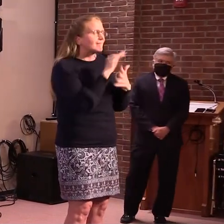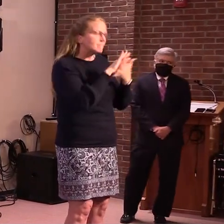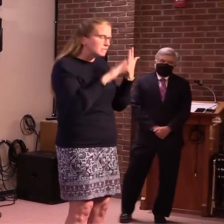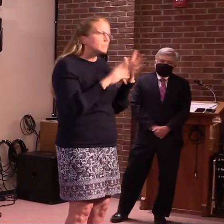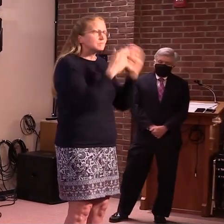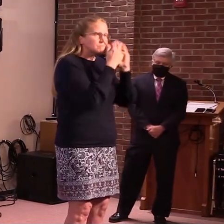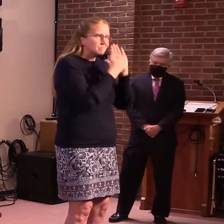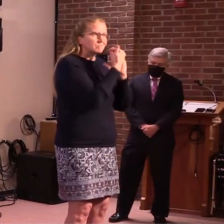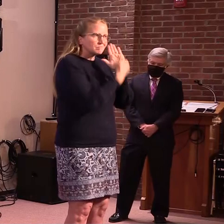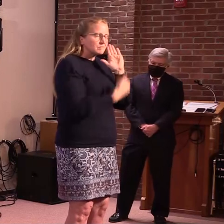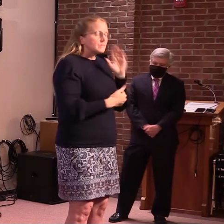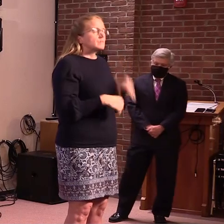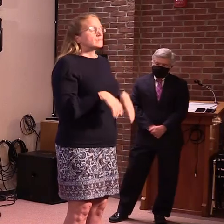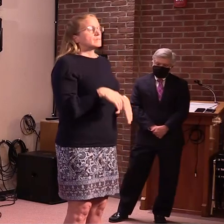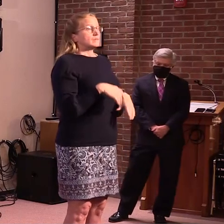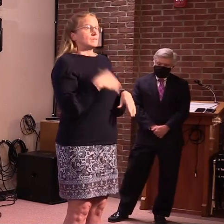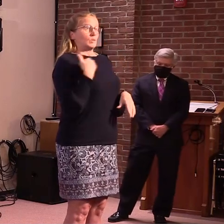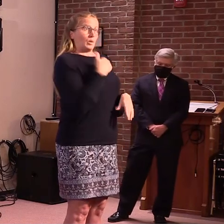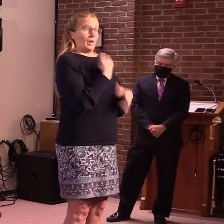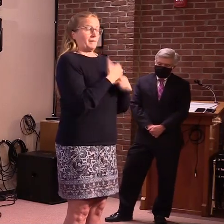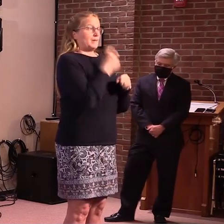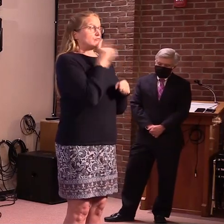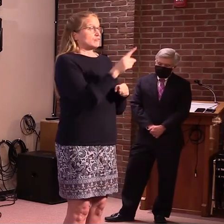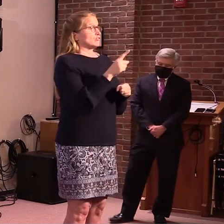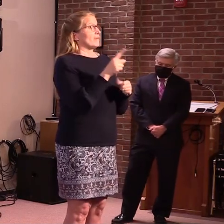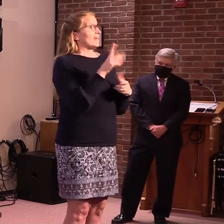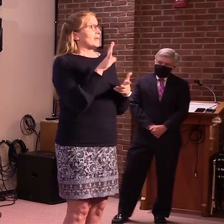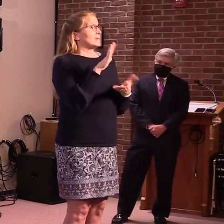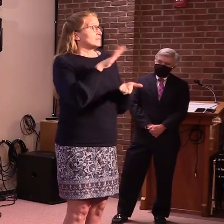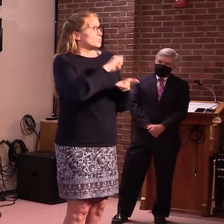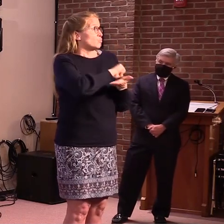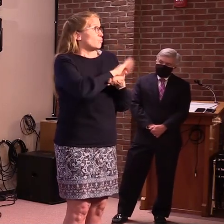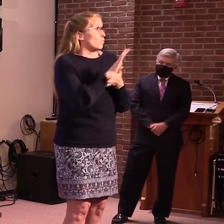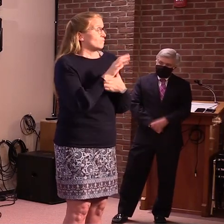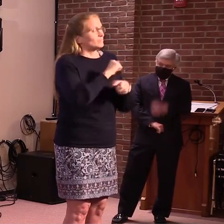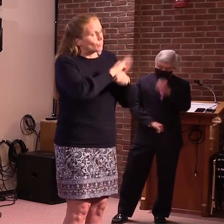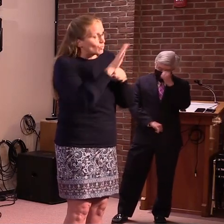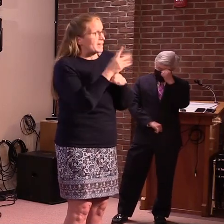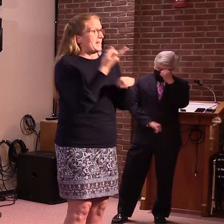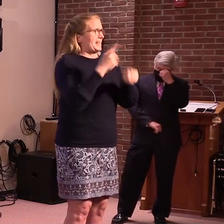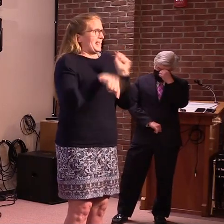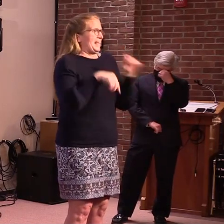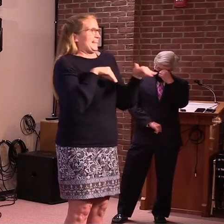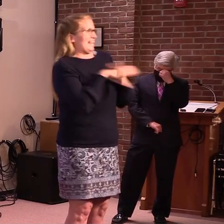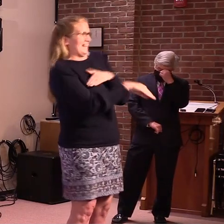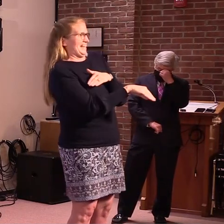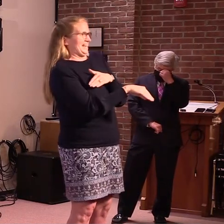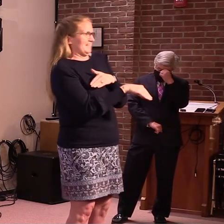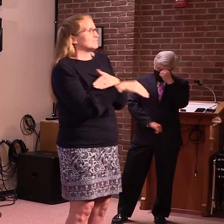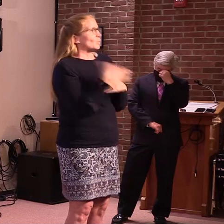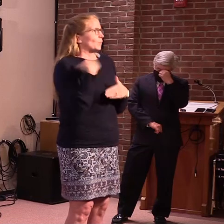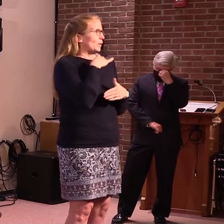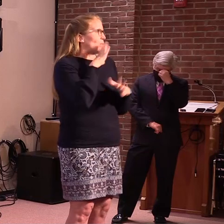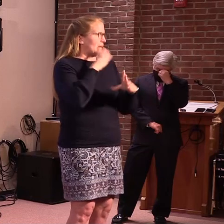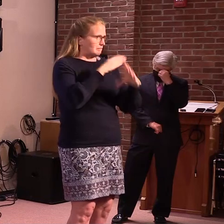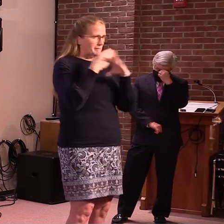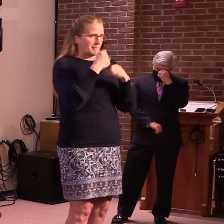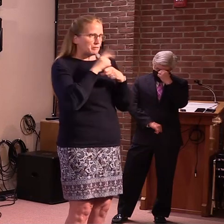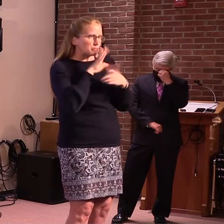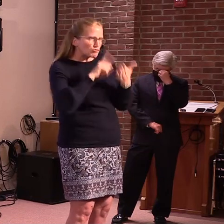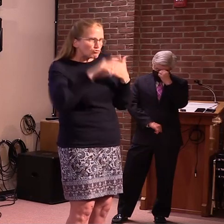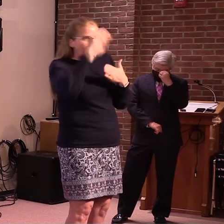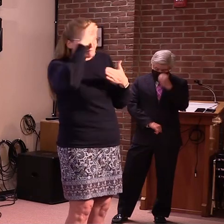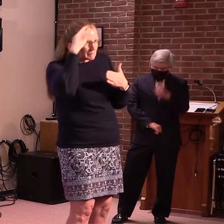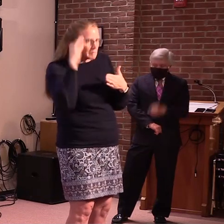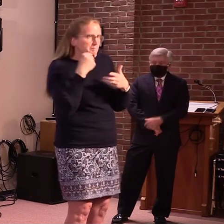include decreasing the risk of coronavirus from entering the school building through effective public health prevention, decreasing the transmission